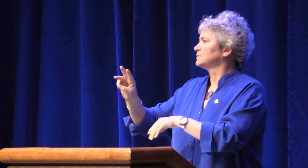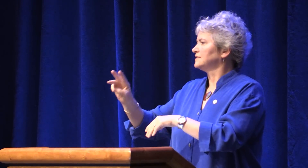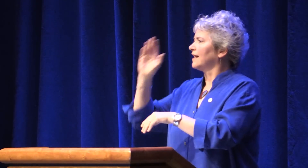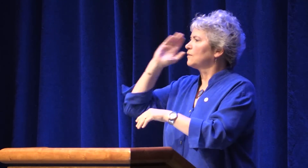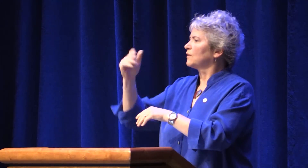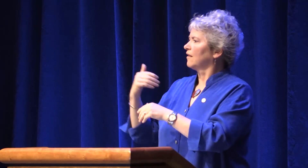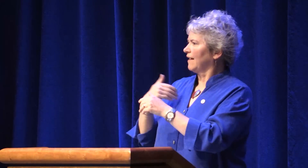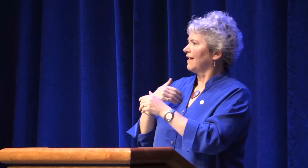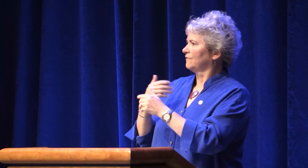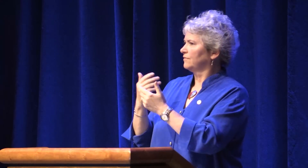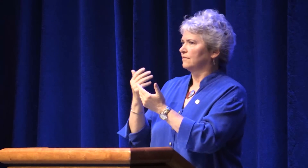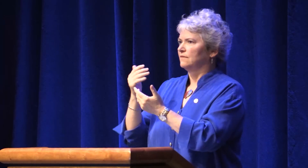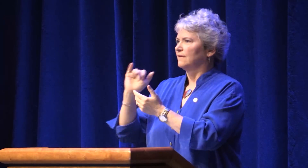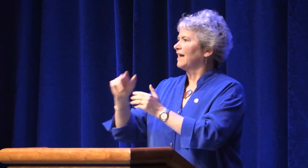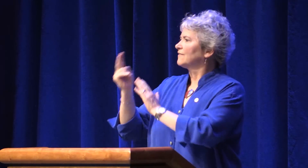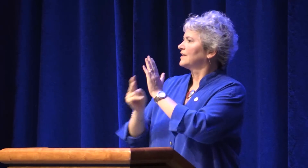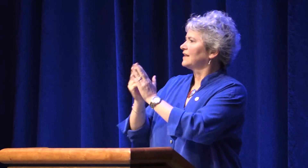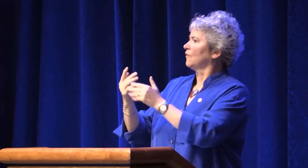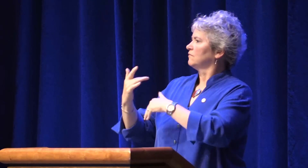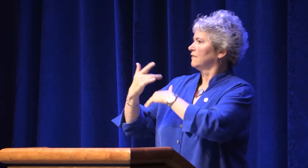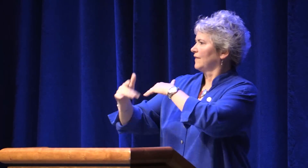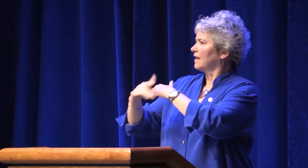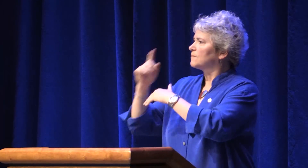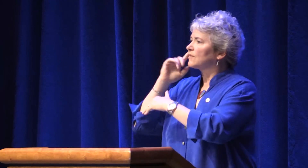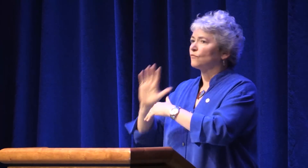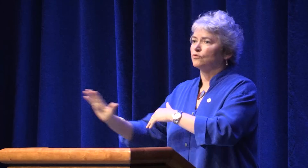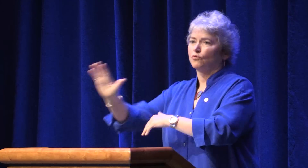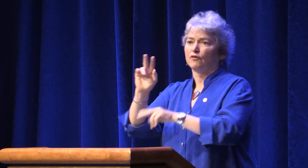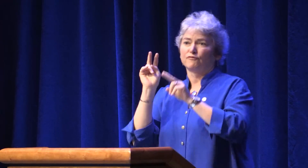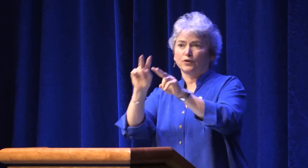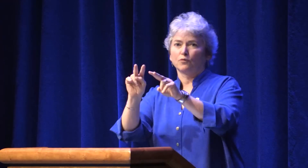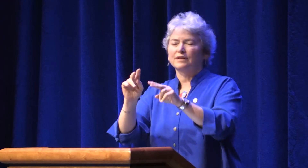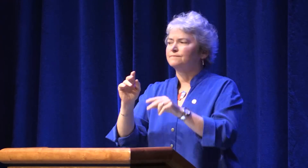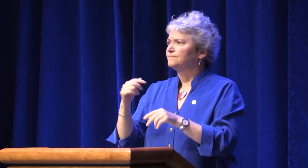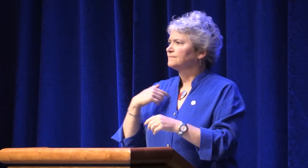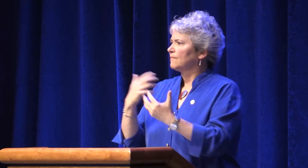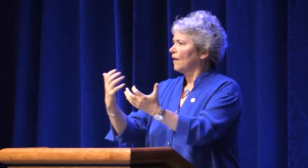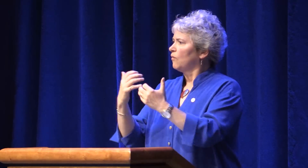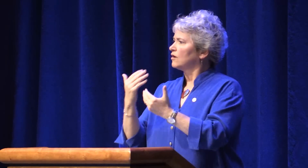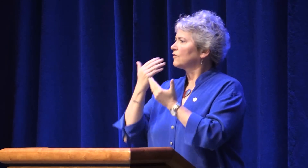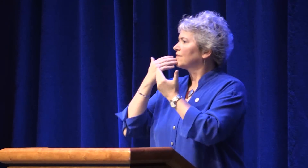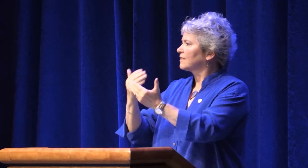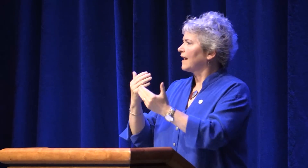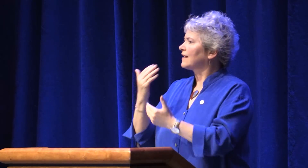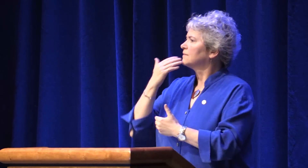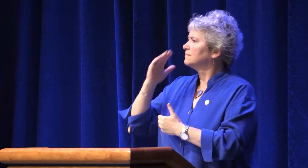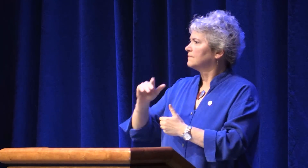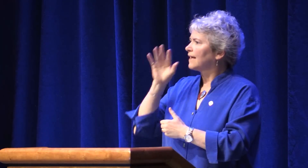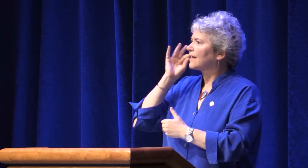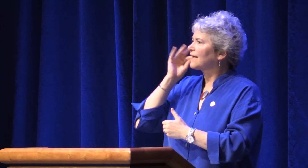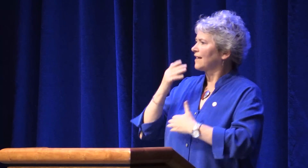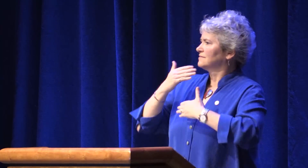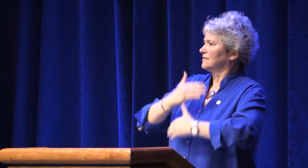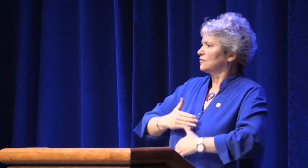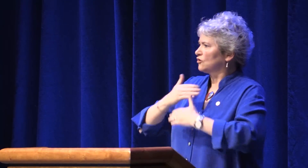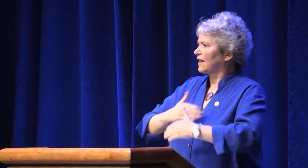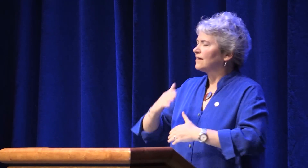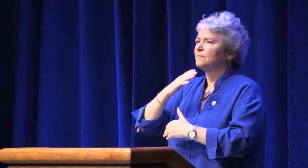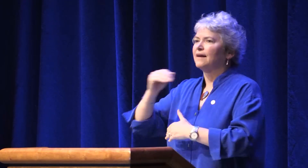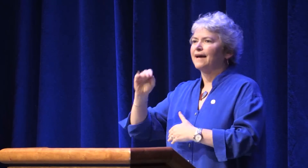And it will eventually be posted to the website and be made available for your viewing pleasure. I would like to take a moment to